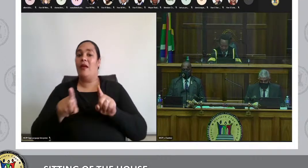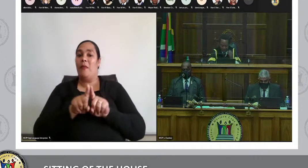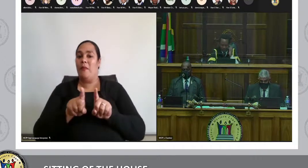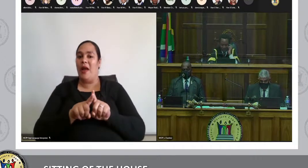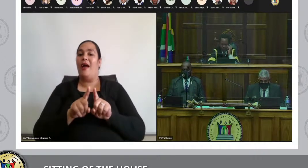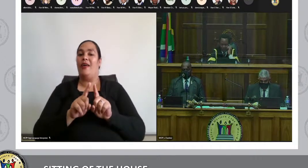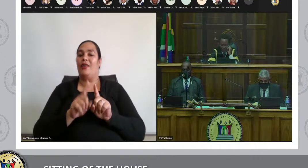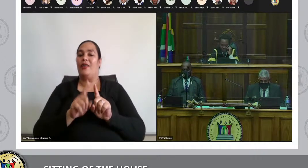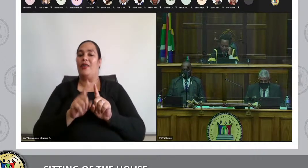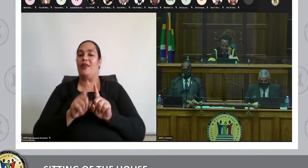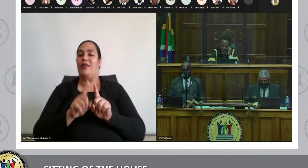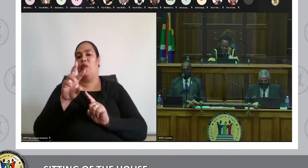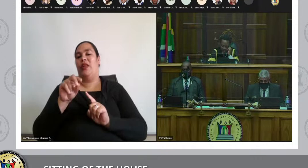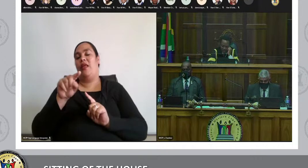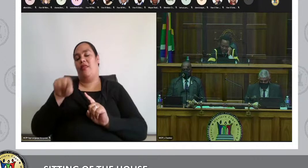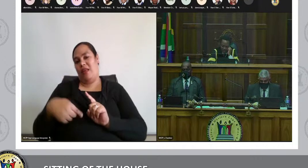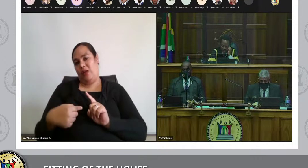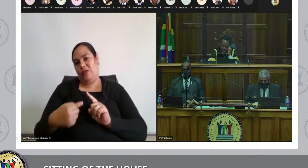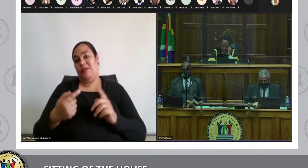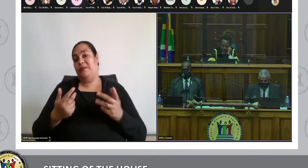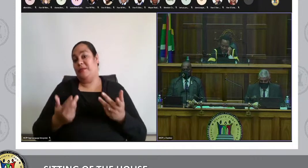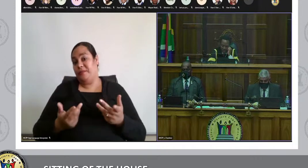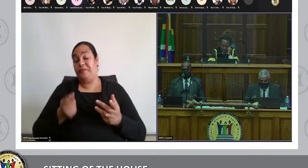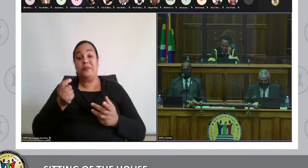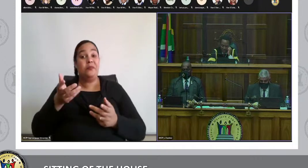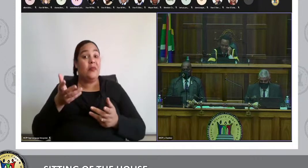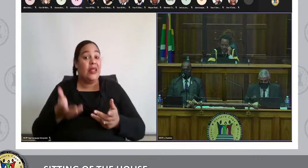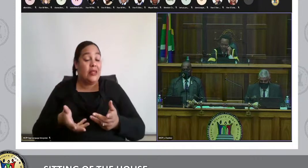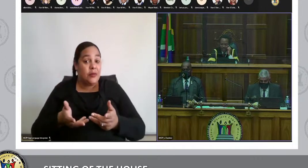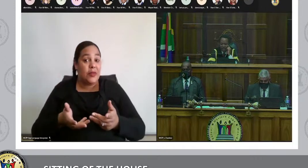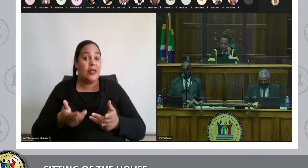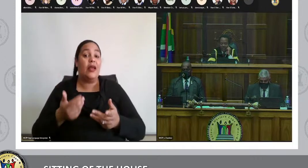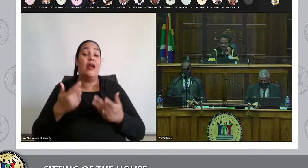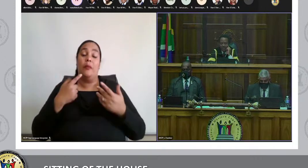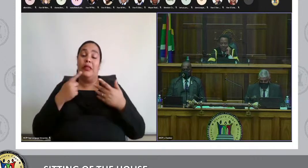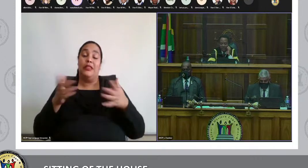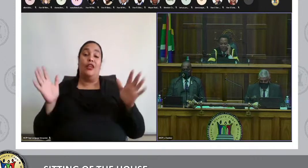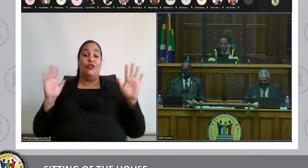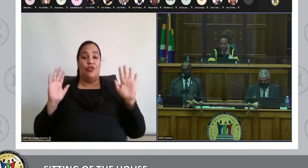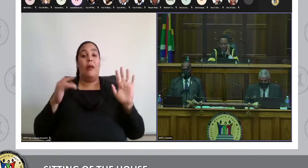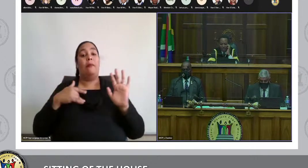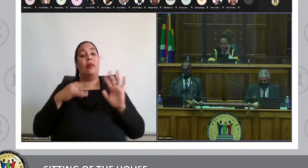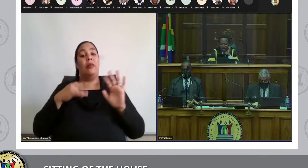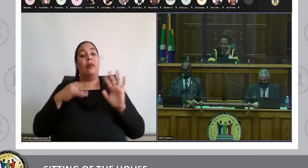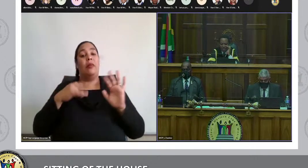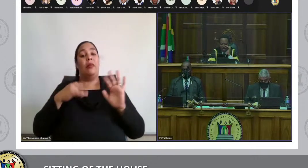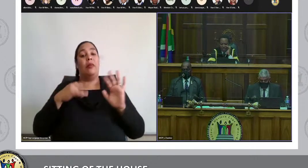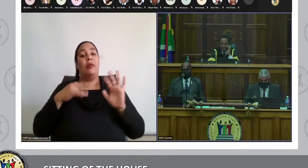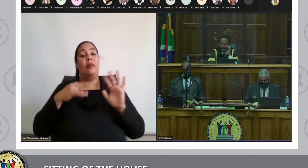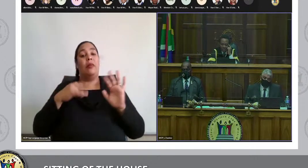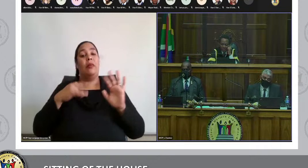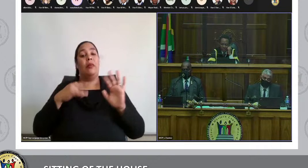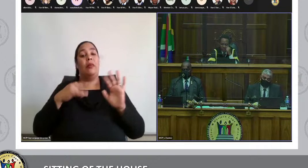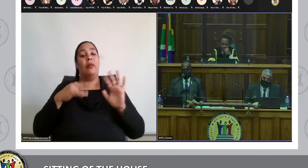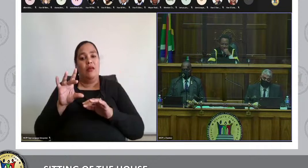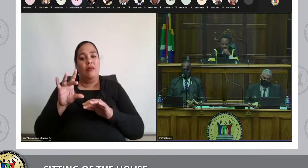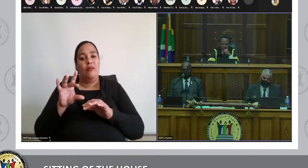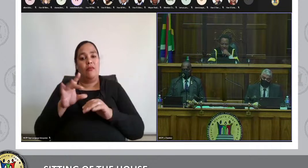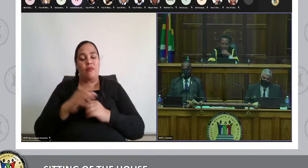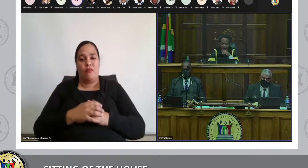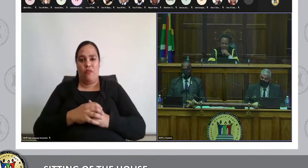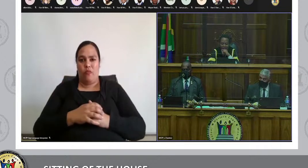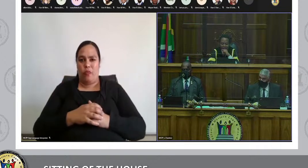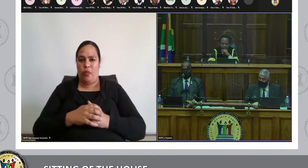the 120,000. Speaker, having said that, I still maintain, yes. Time,